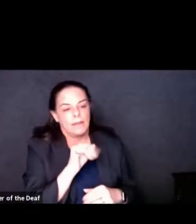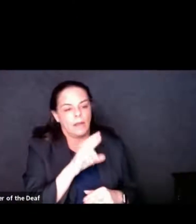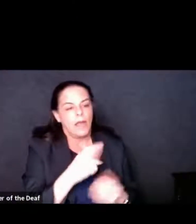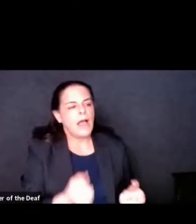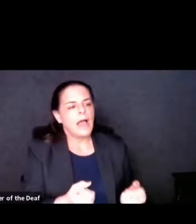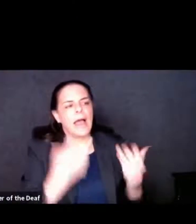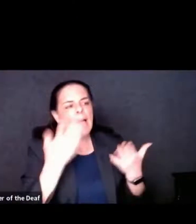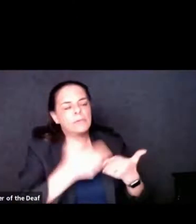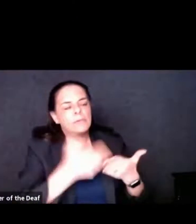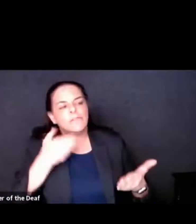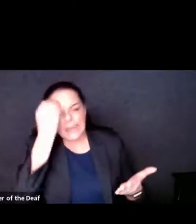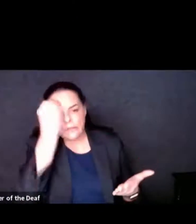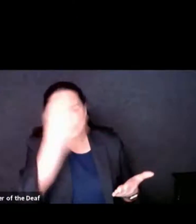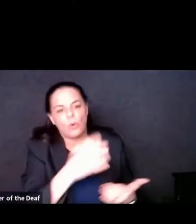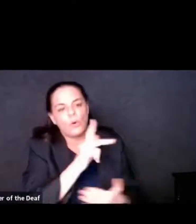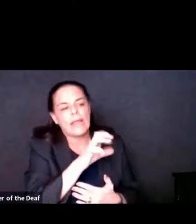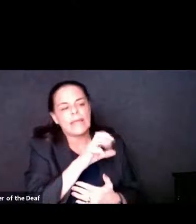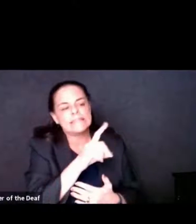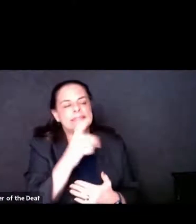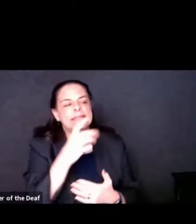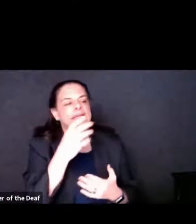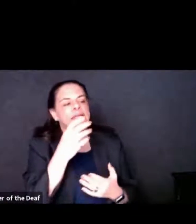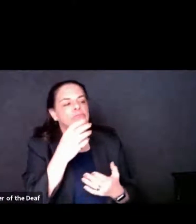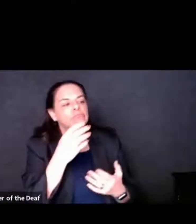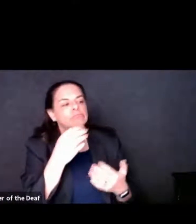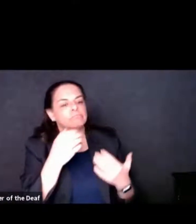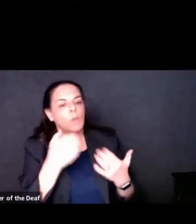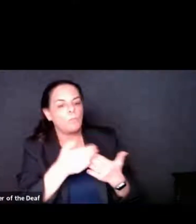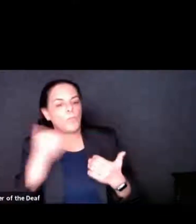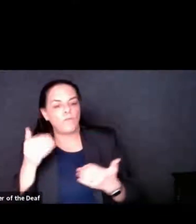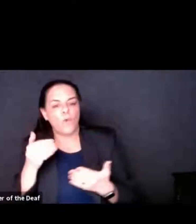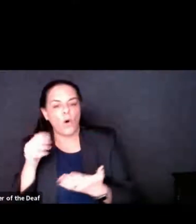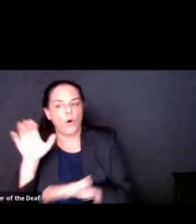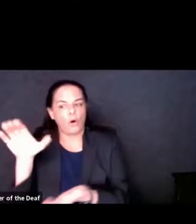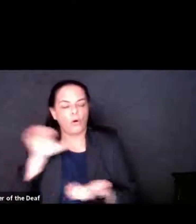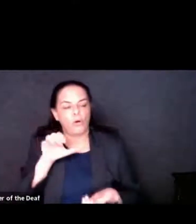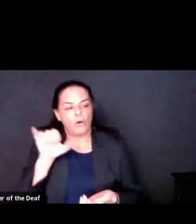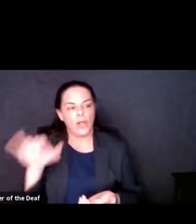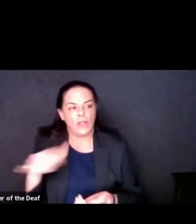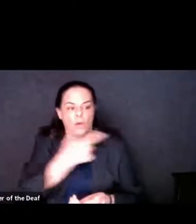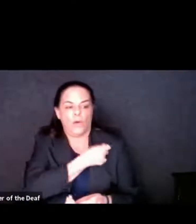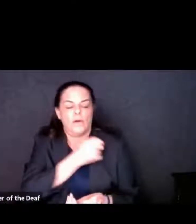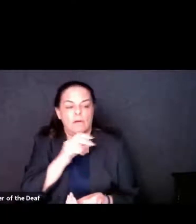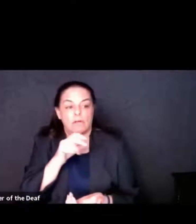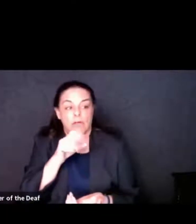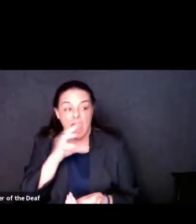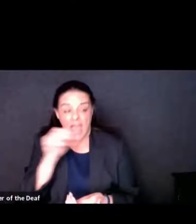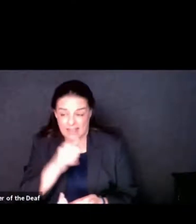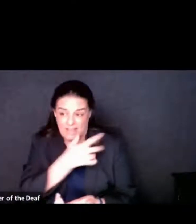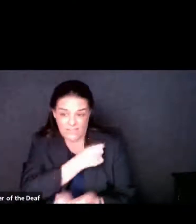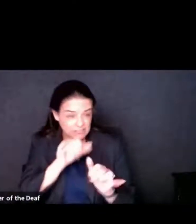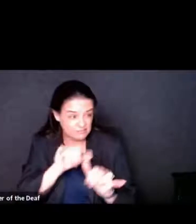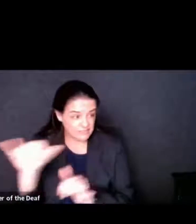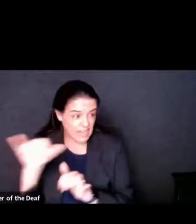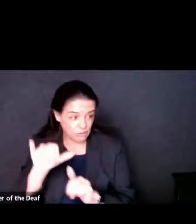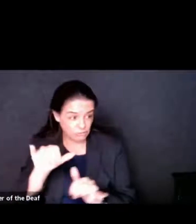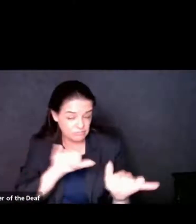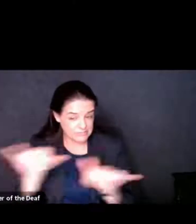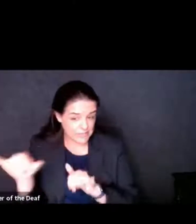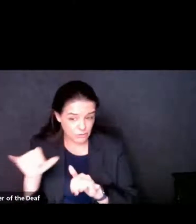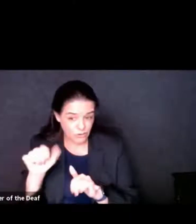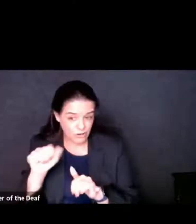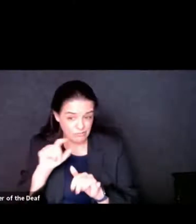does KCHD get before shipments of vaccine arrive, and are the shipments standard amounts? The shipments, Dr. B is going to